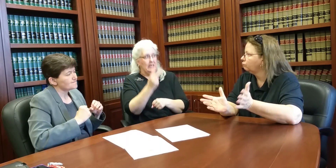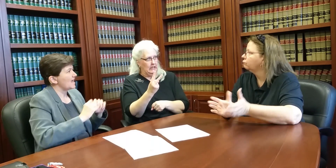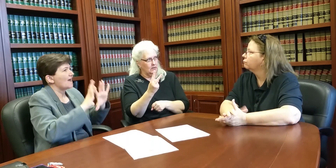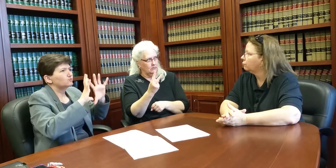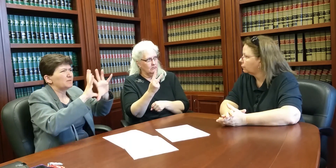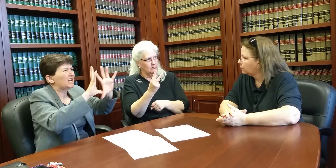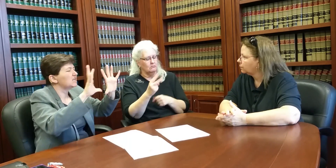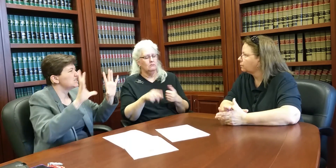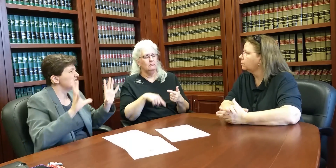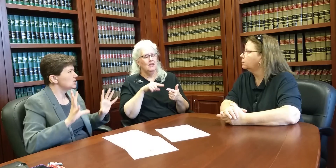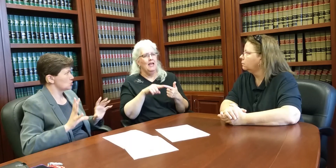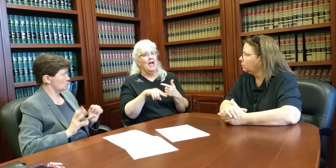They have to be clear.